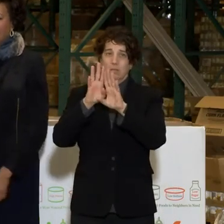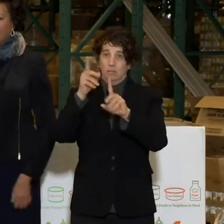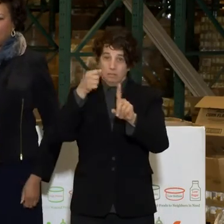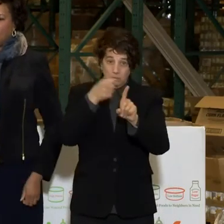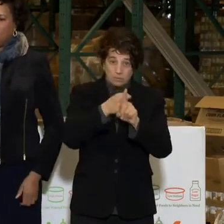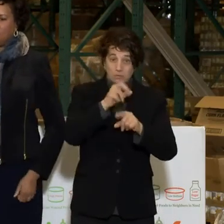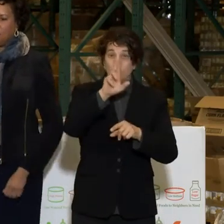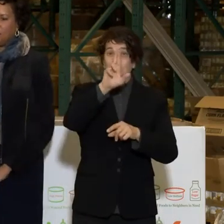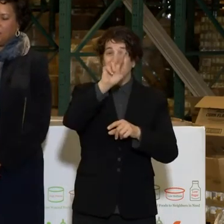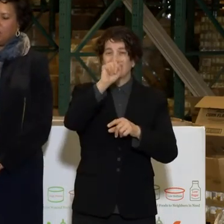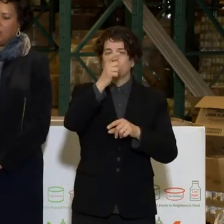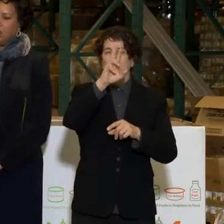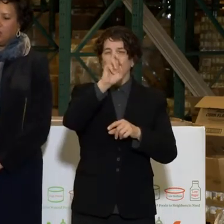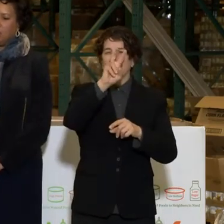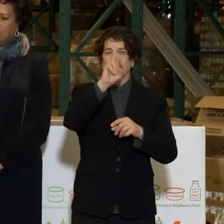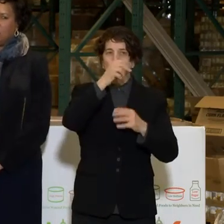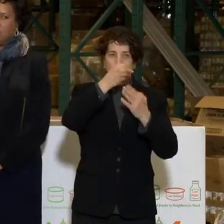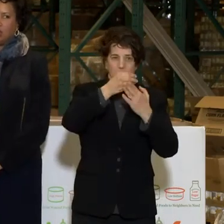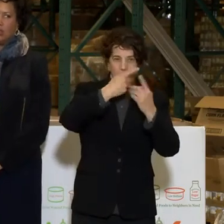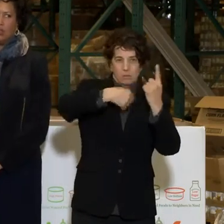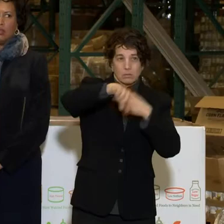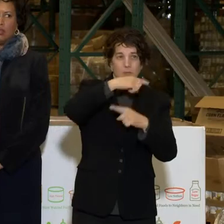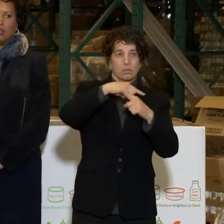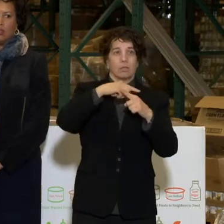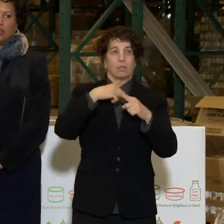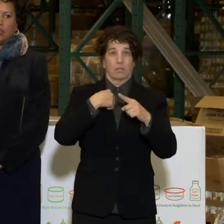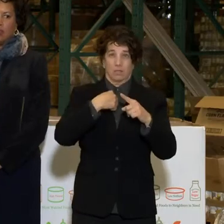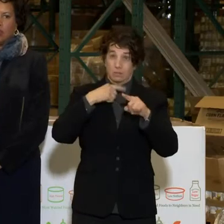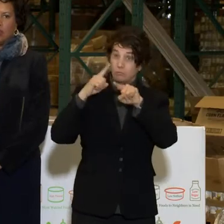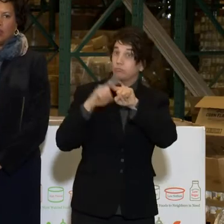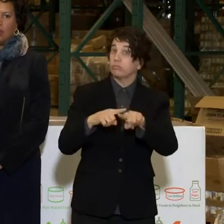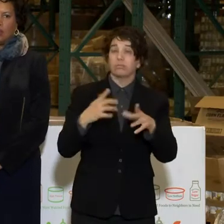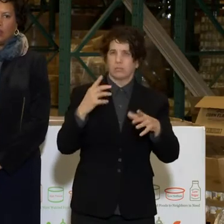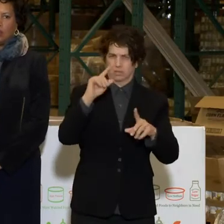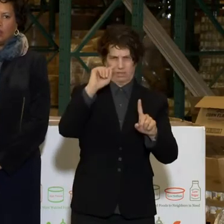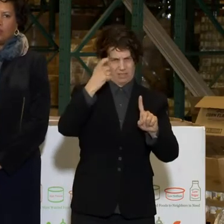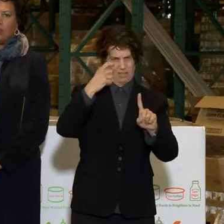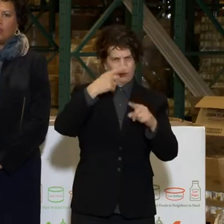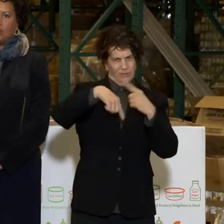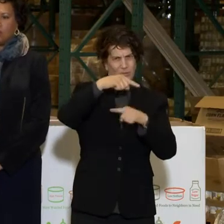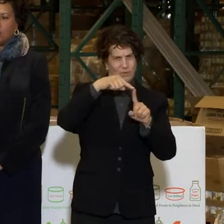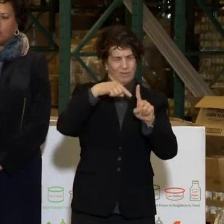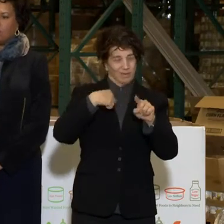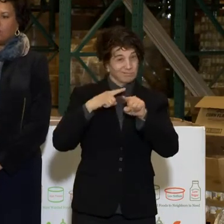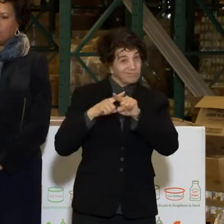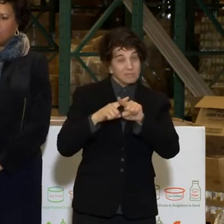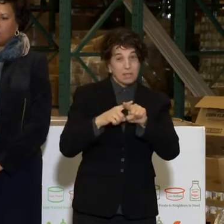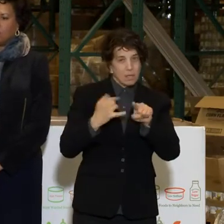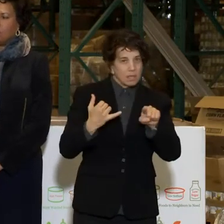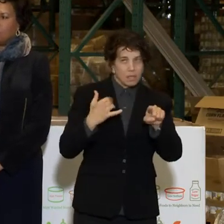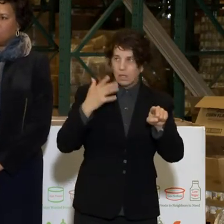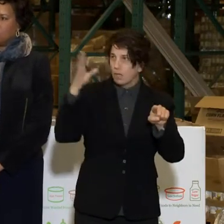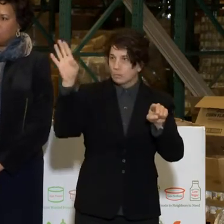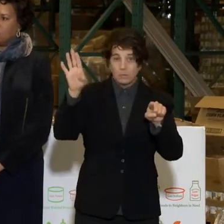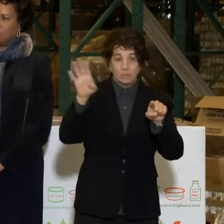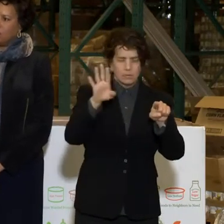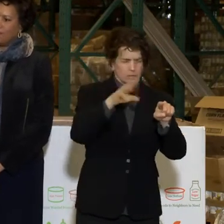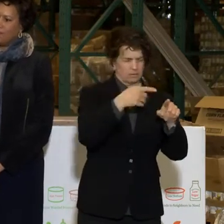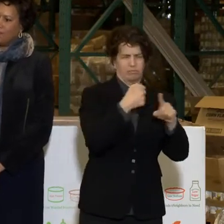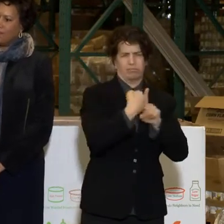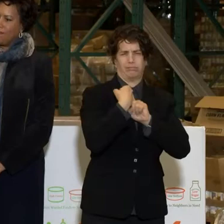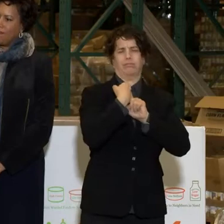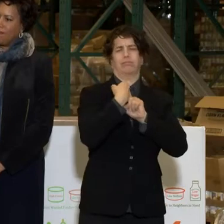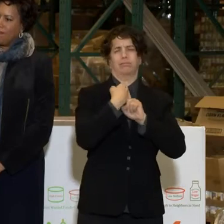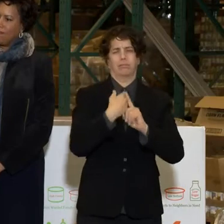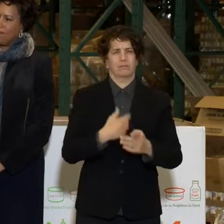has been depending. Now, I have co-sponsors bills. I'm afraid that they're not going to do it for